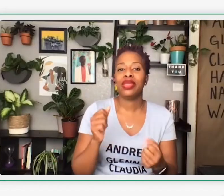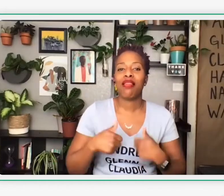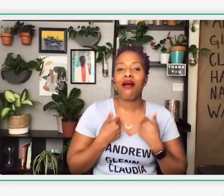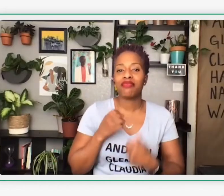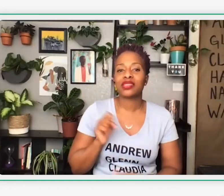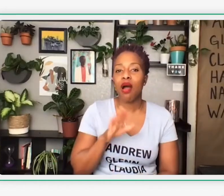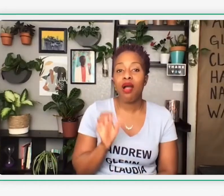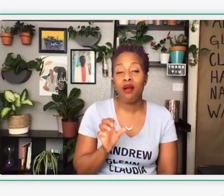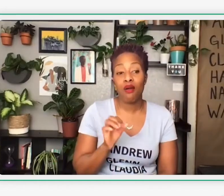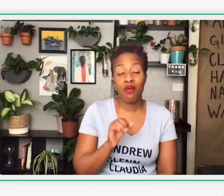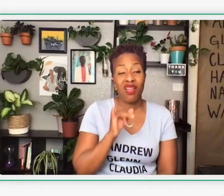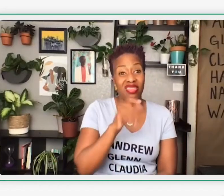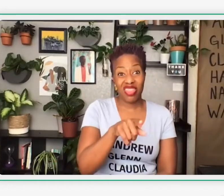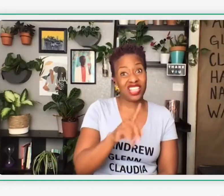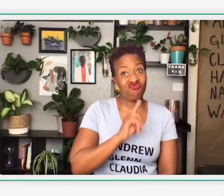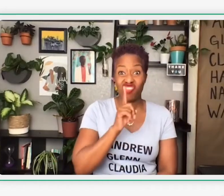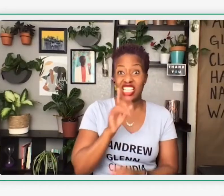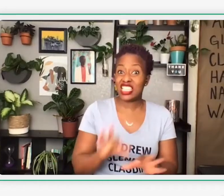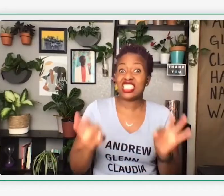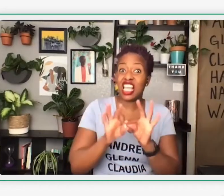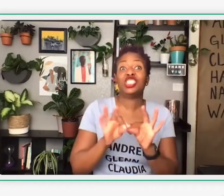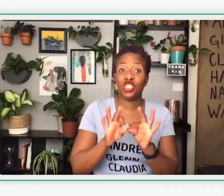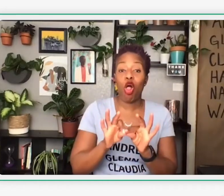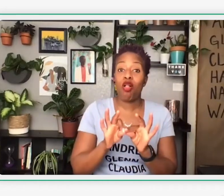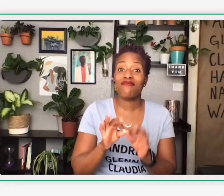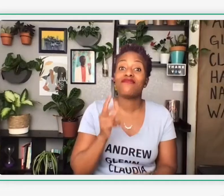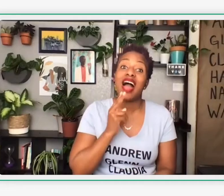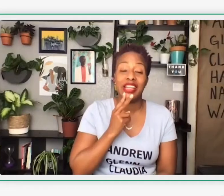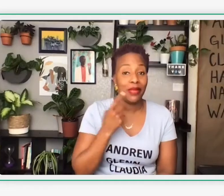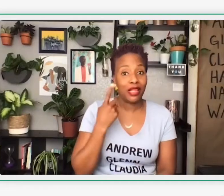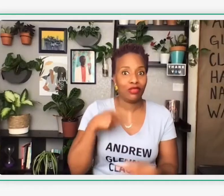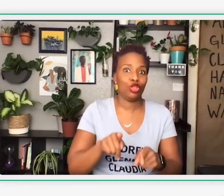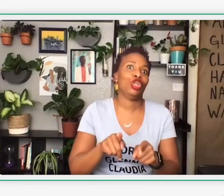If you want to continue a healthy lifestyle,